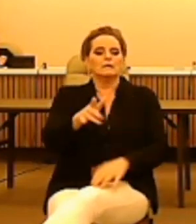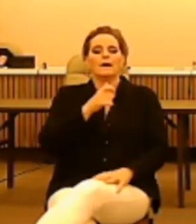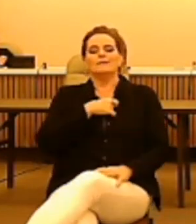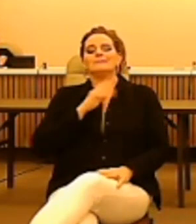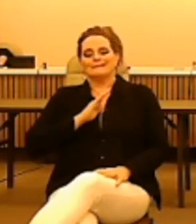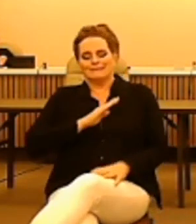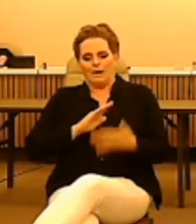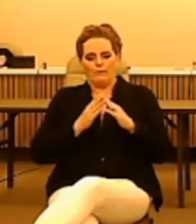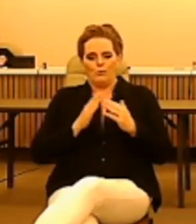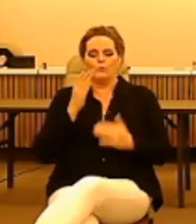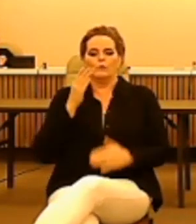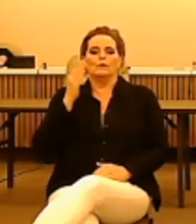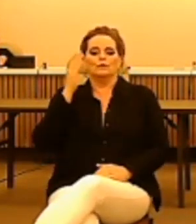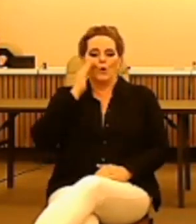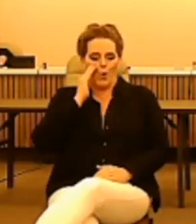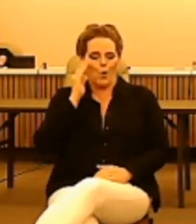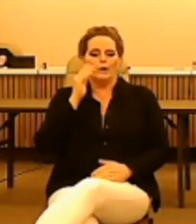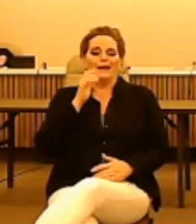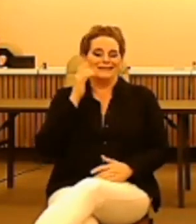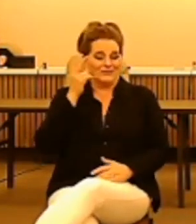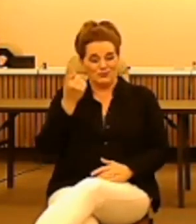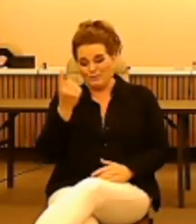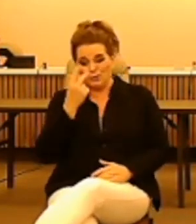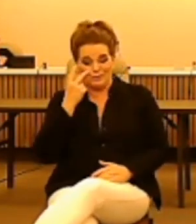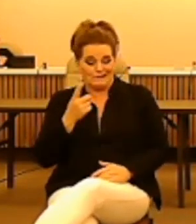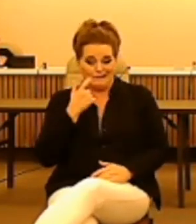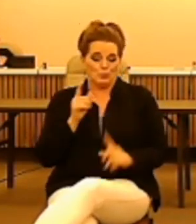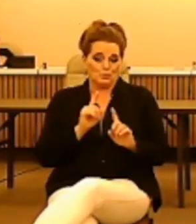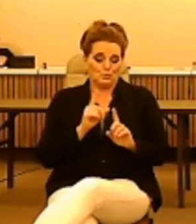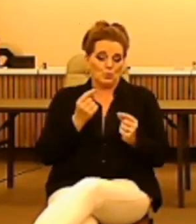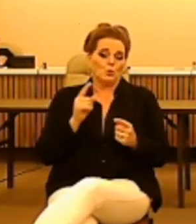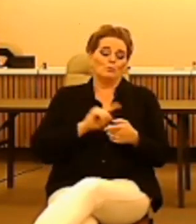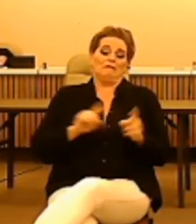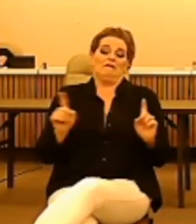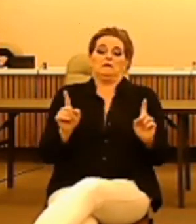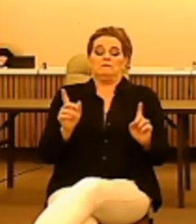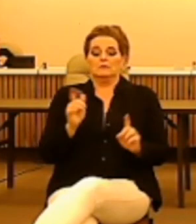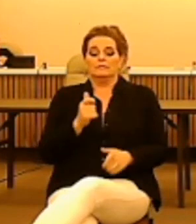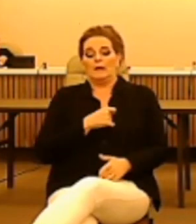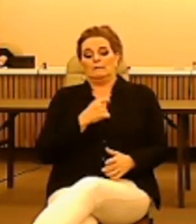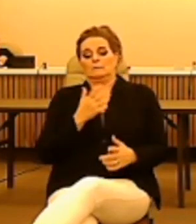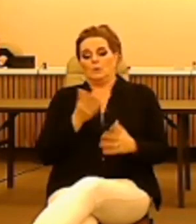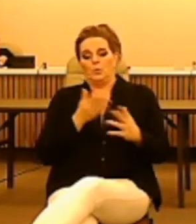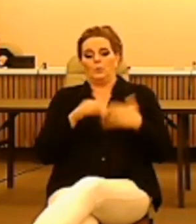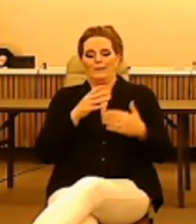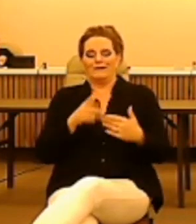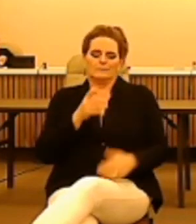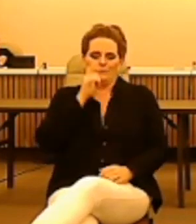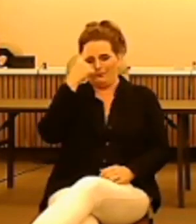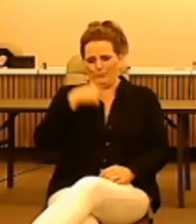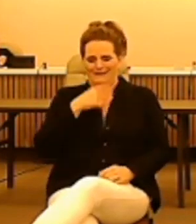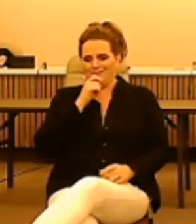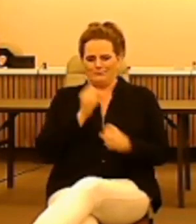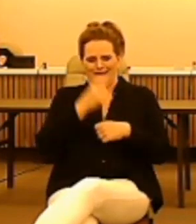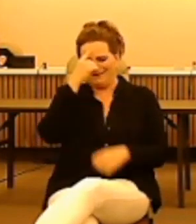board's aware of it. And if there is something that you guys see that we should be doing differently, in other words, you'll have input to the process, but it doesn't make sense to me to have that